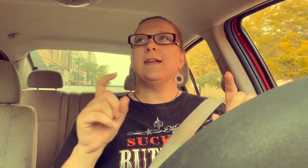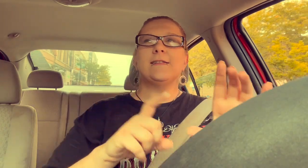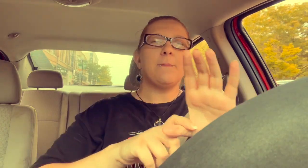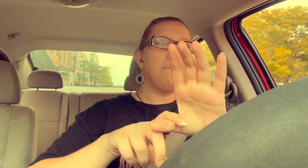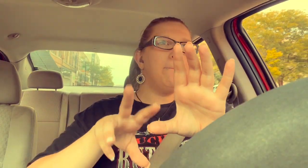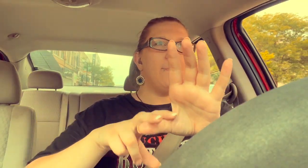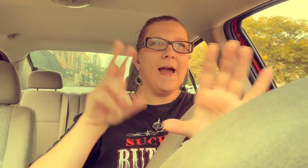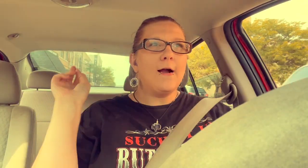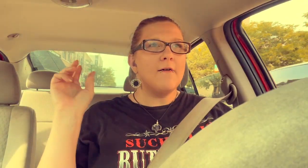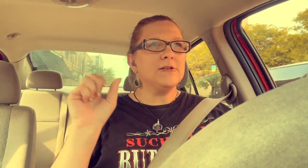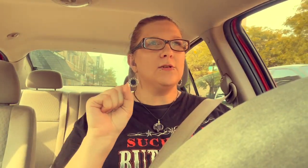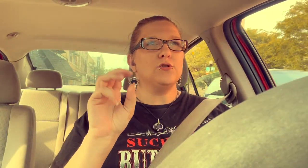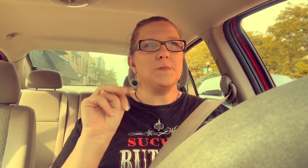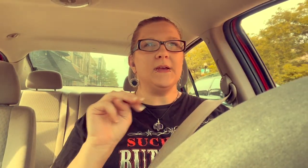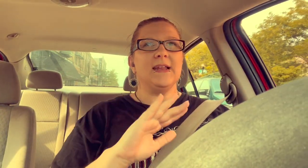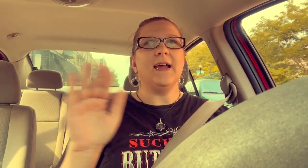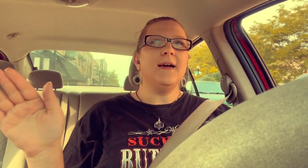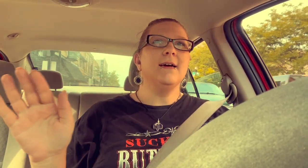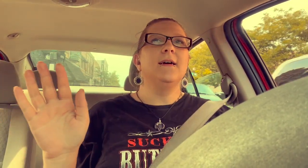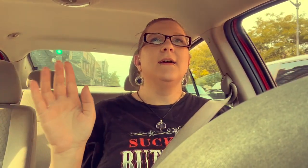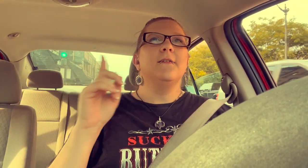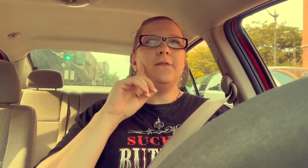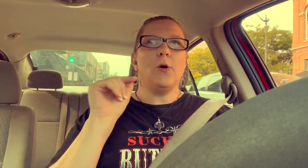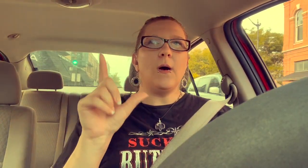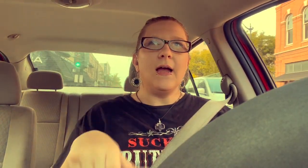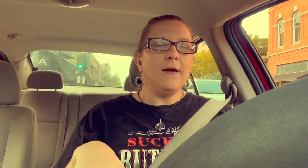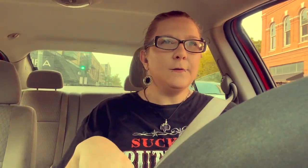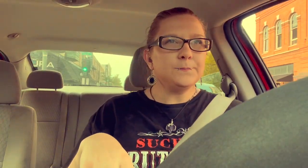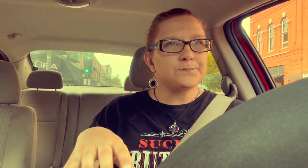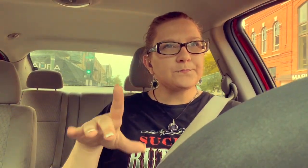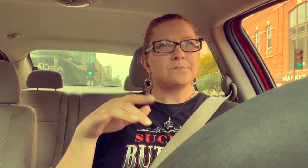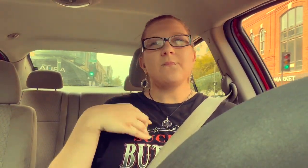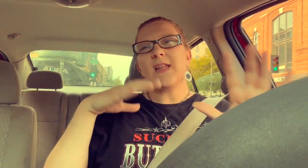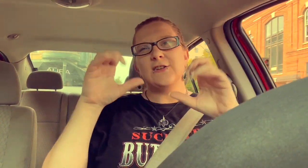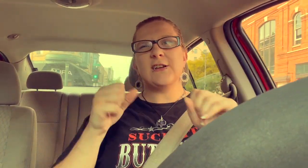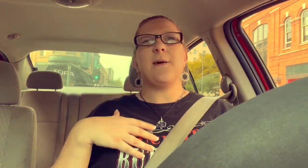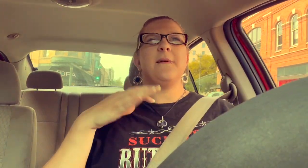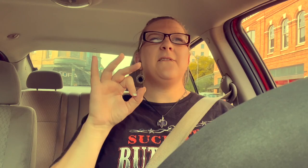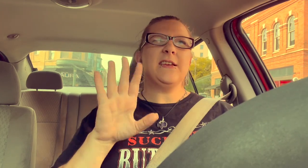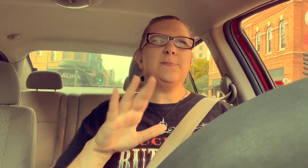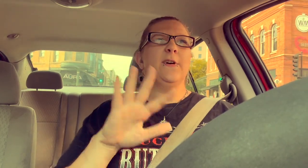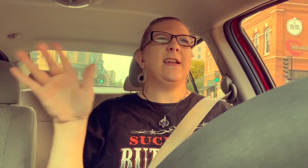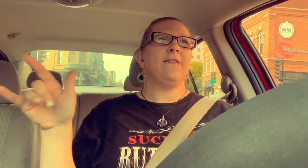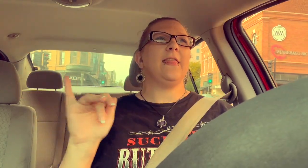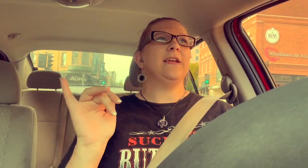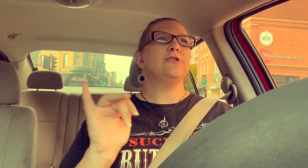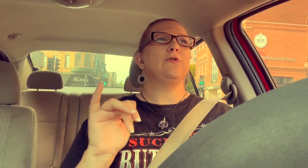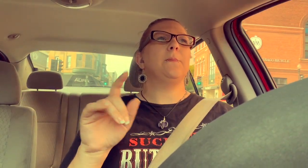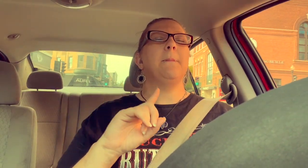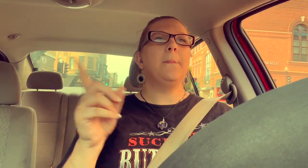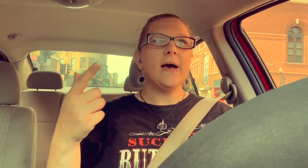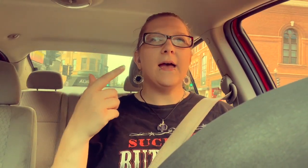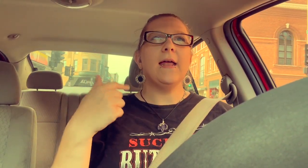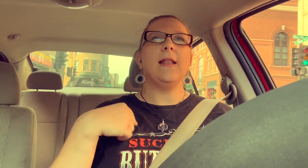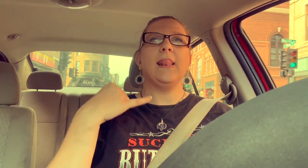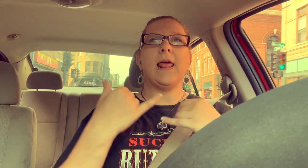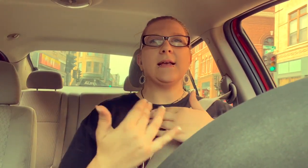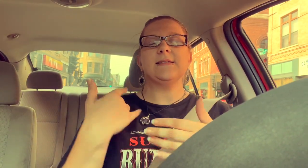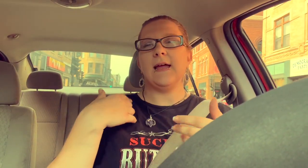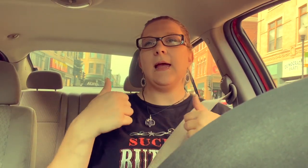to back off of social media for a while. Took down my Facebook and everything too. But last night I